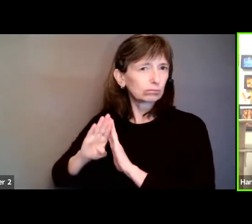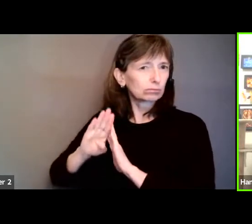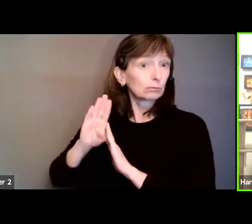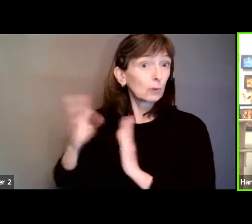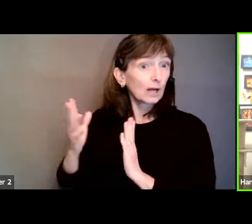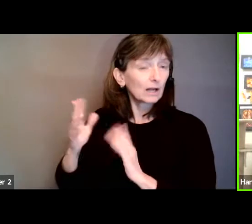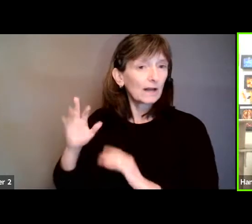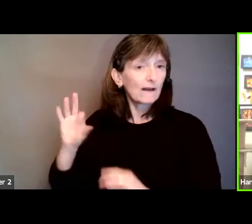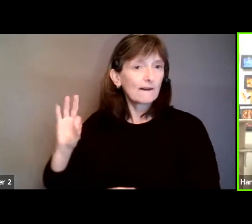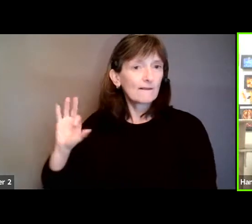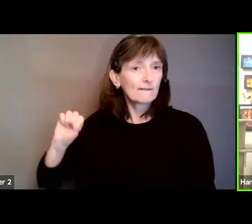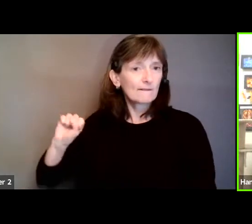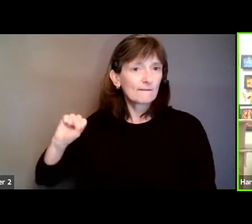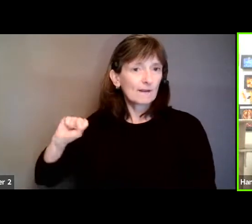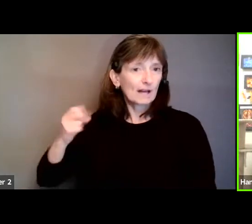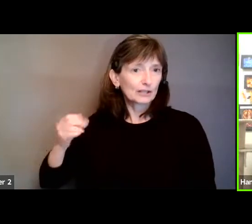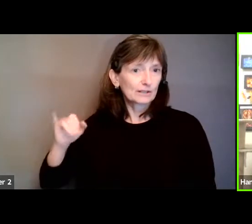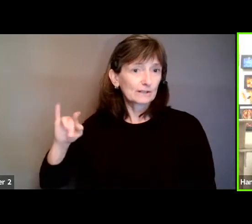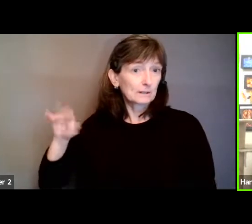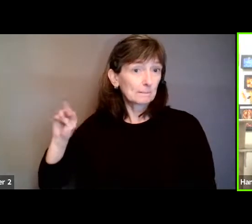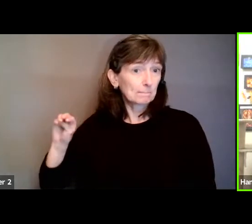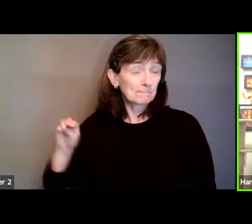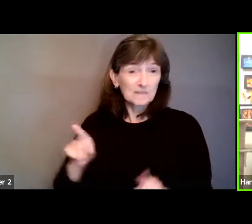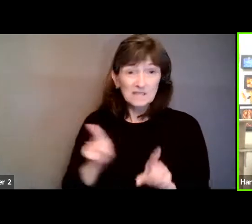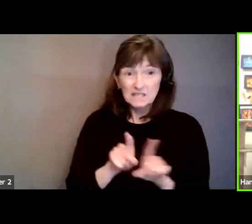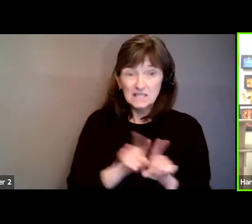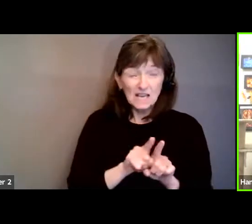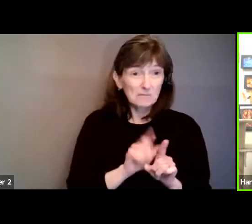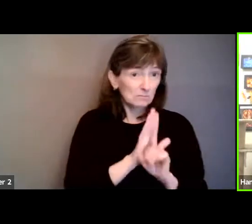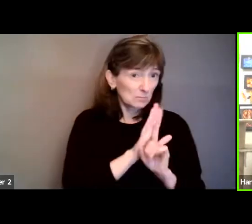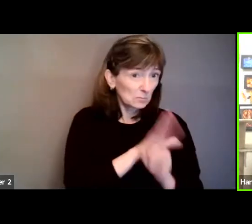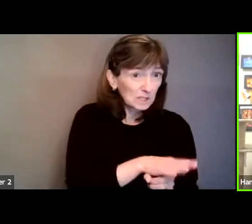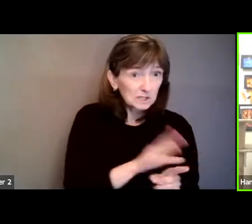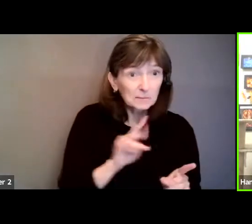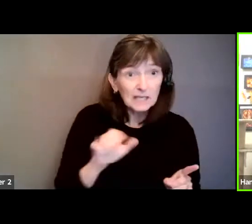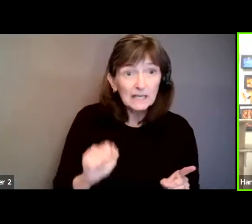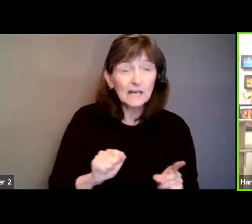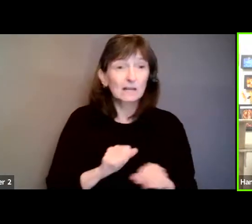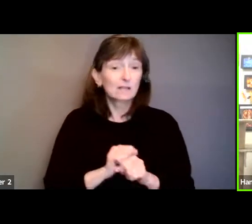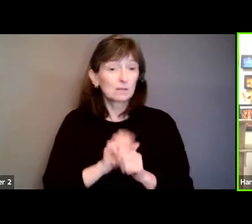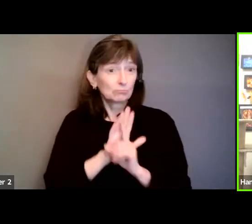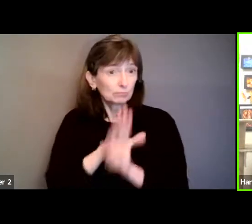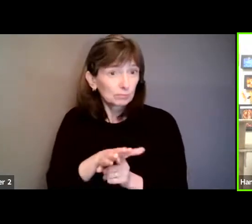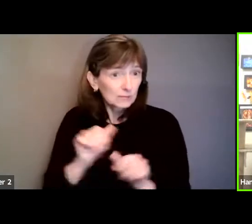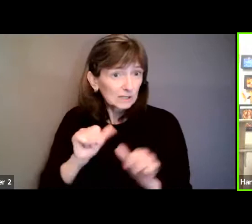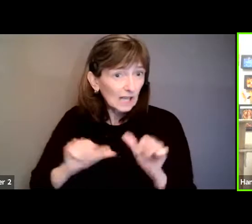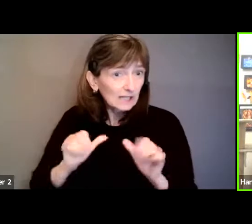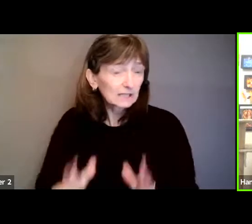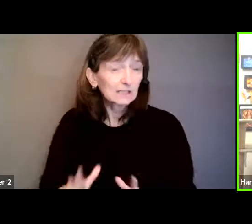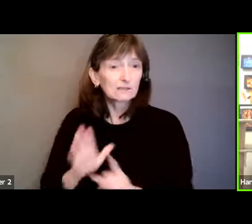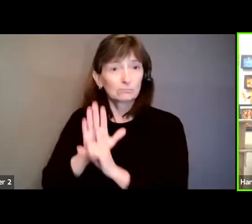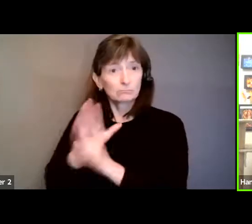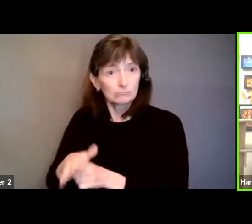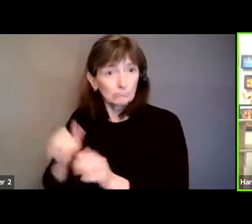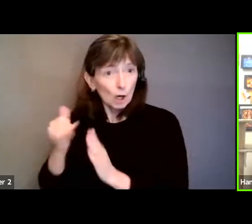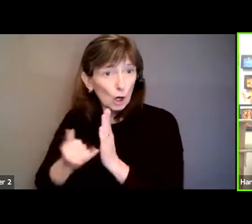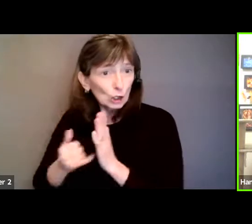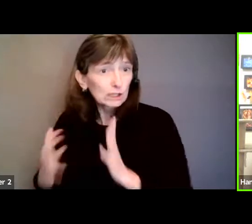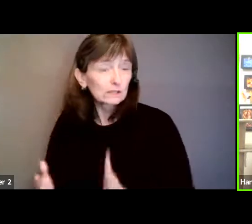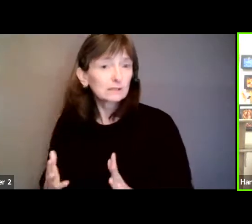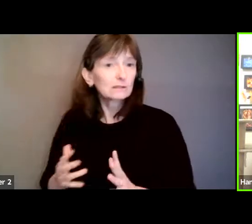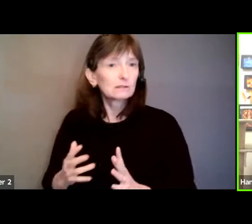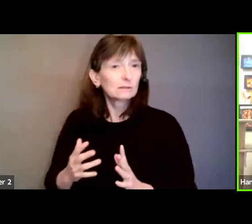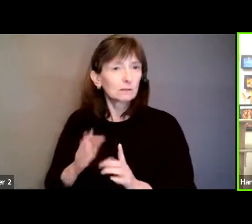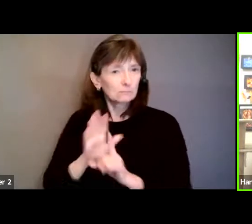media, activists and scientists, framing a group of people as the other, who pose a threat,